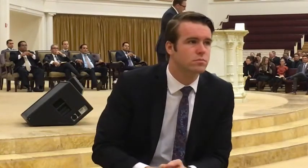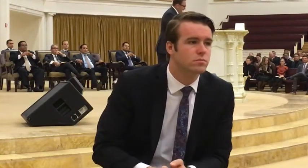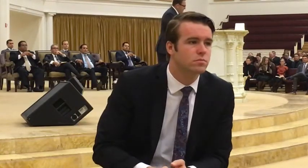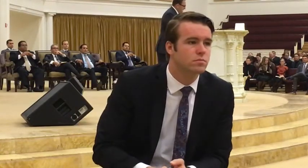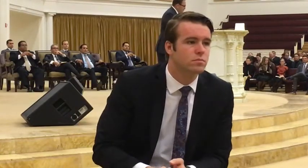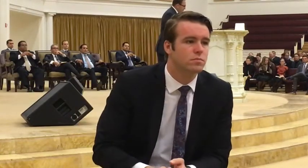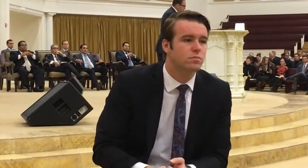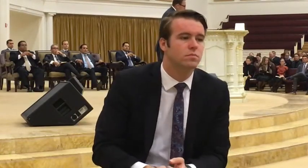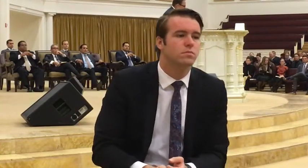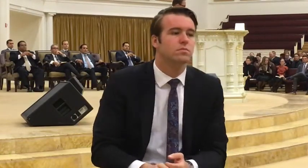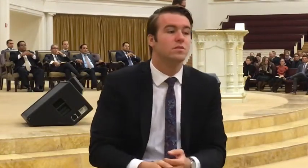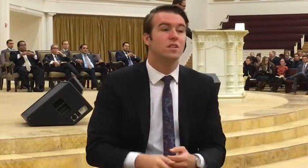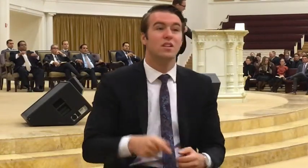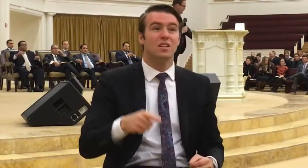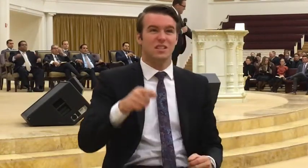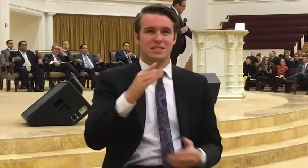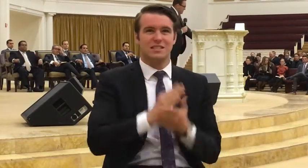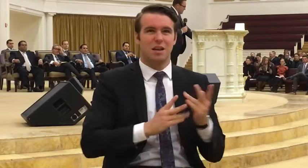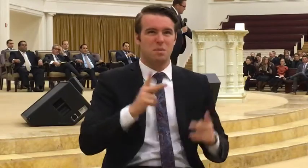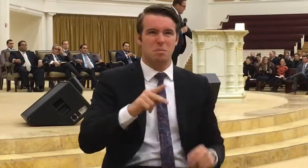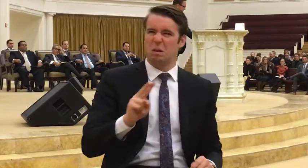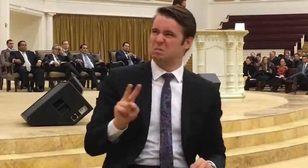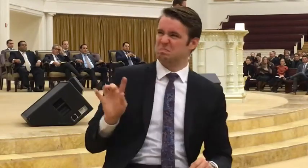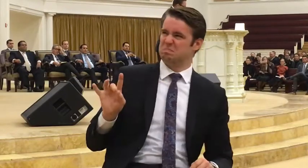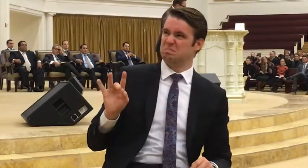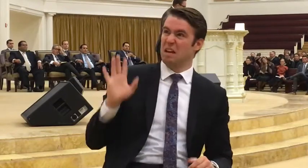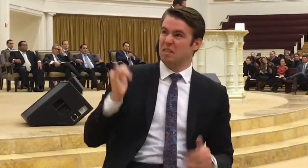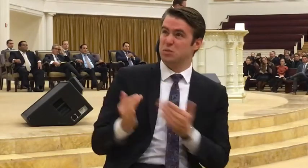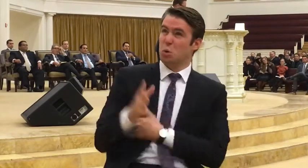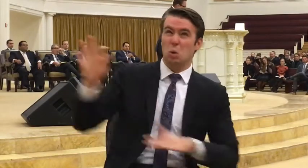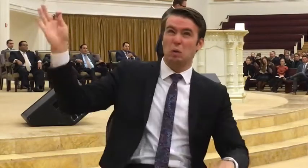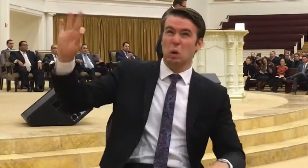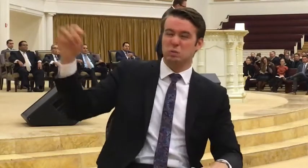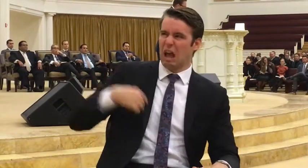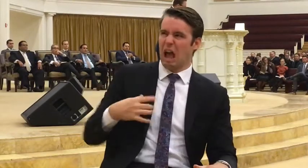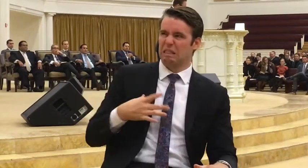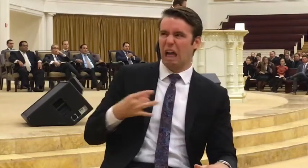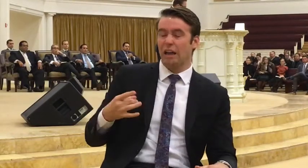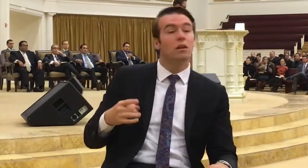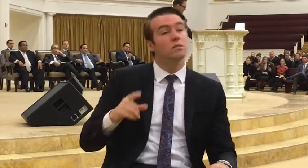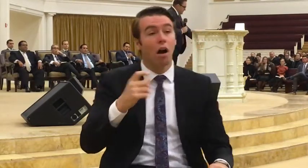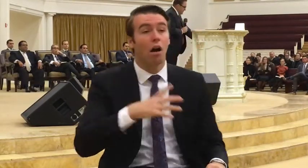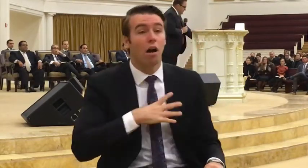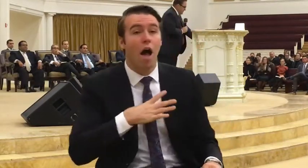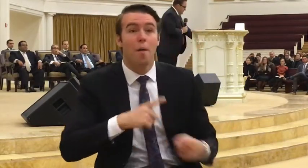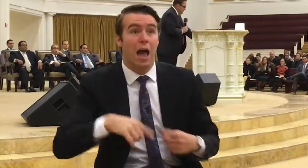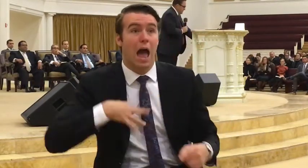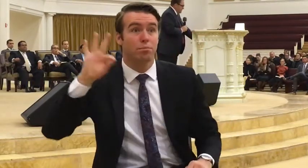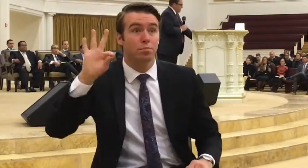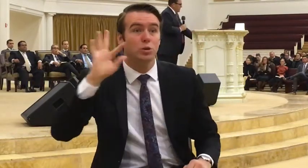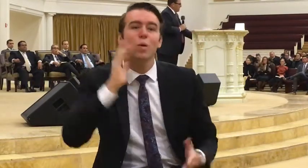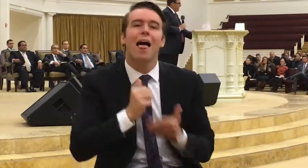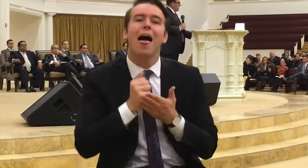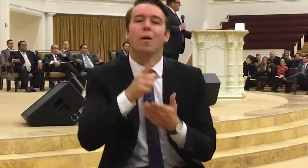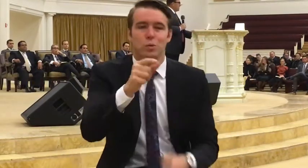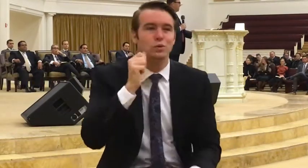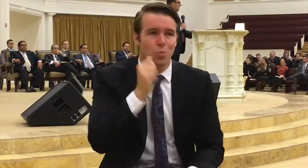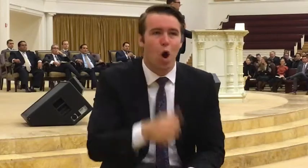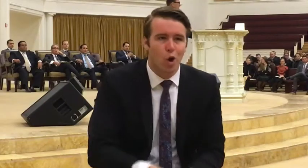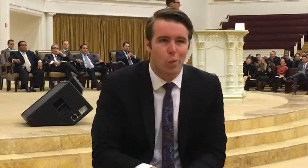Say, man, I like that hooping you was doing this morning a lot better than this. This is what helps us on Monday. All right, good. You